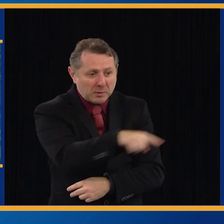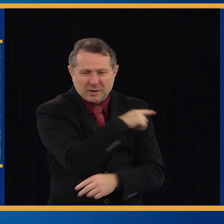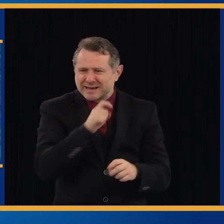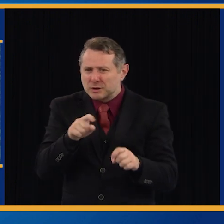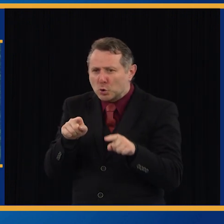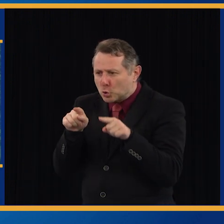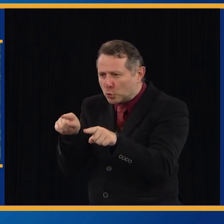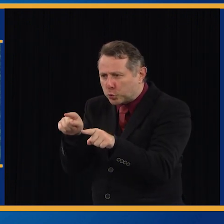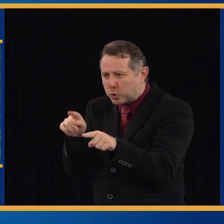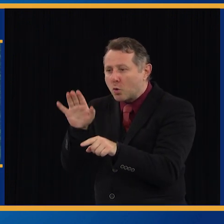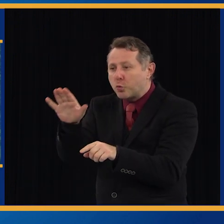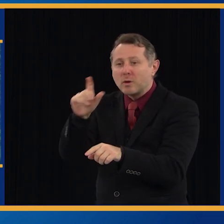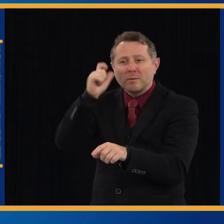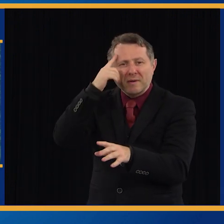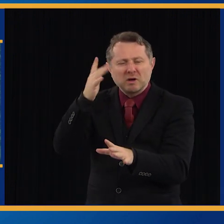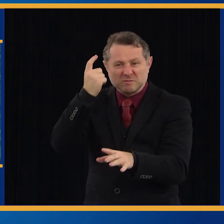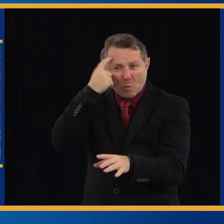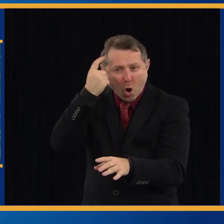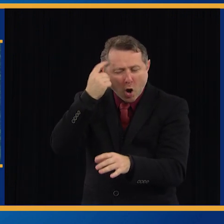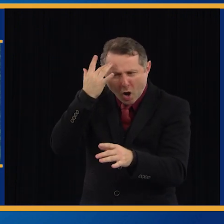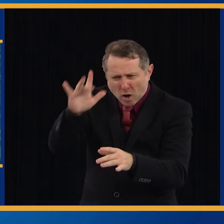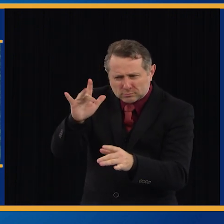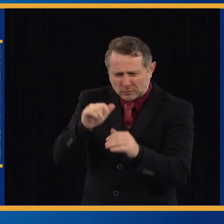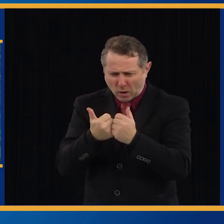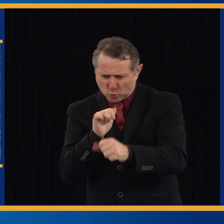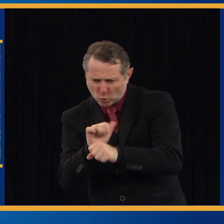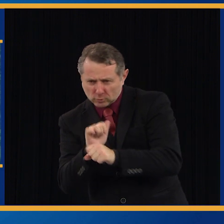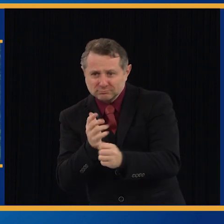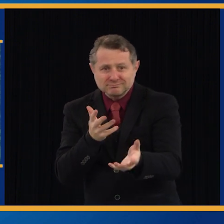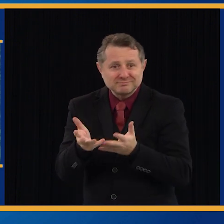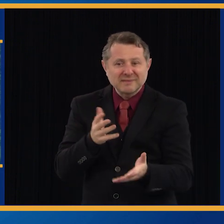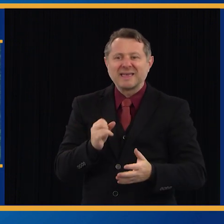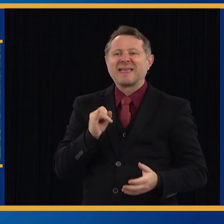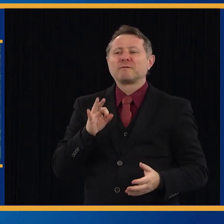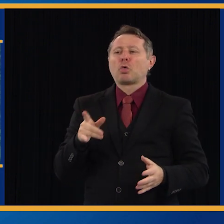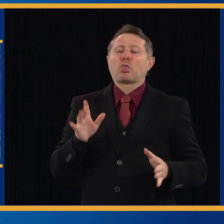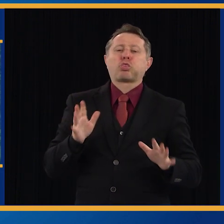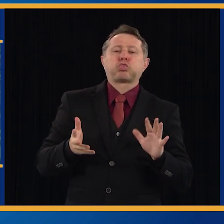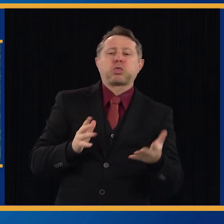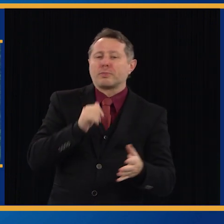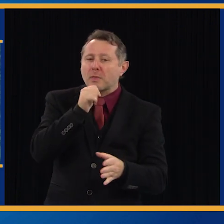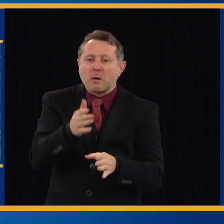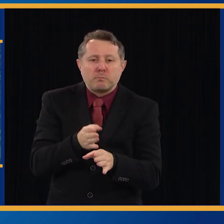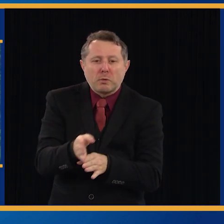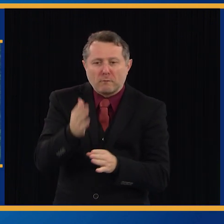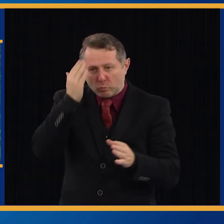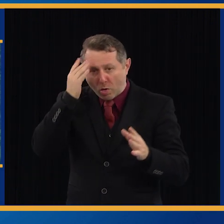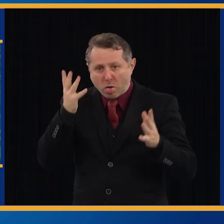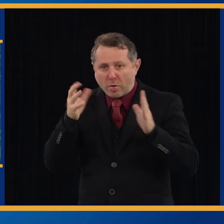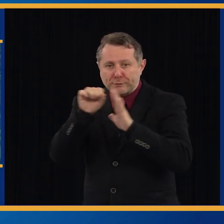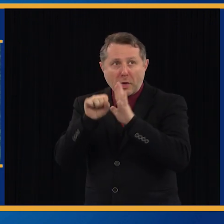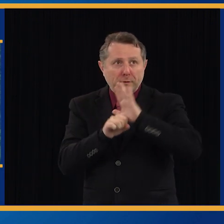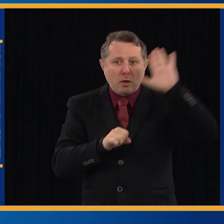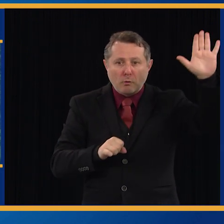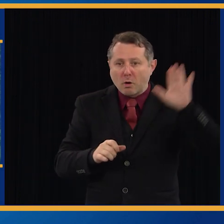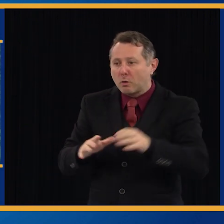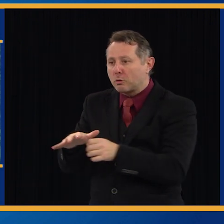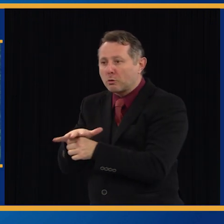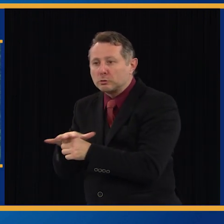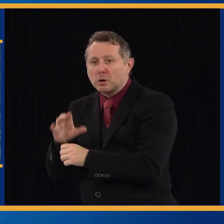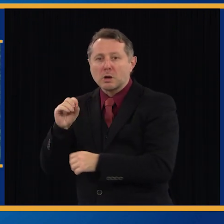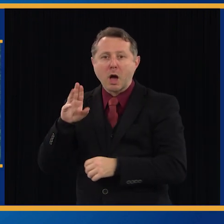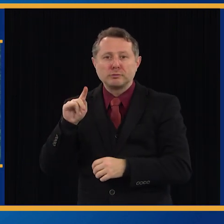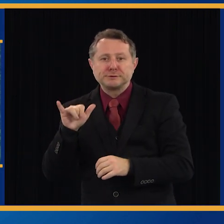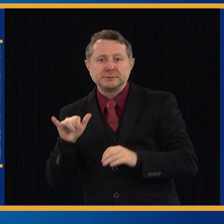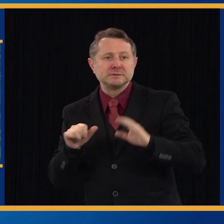smart. And if it looks confused between the state and the county or the state and the town,